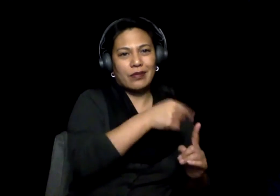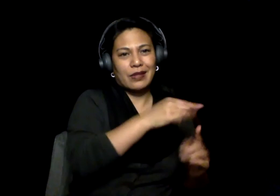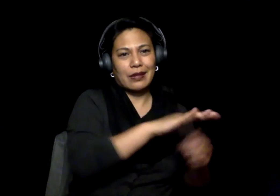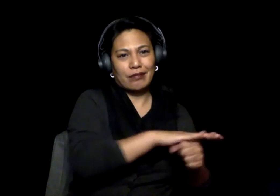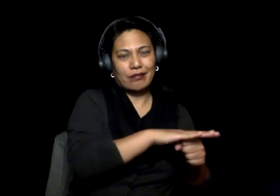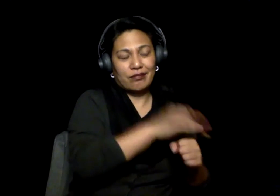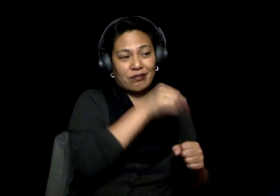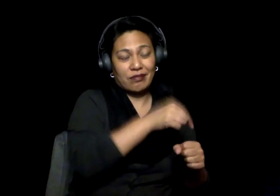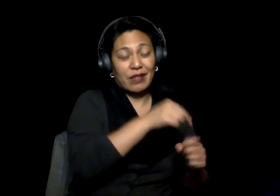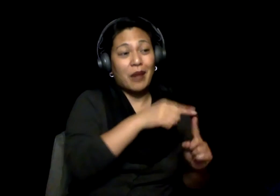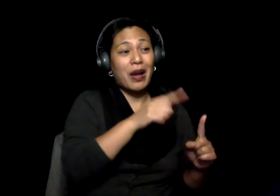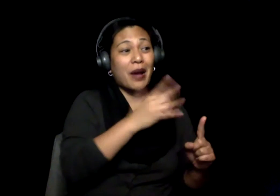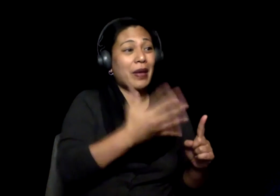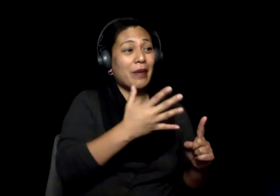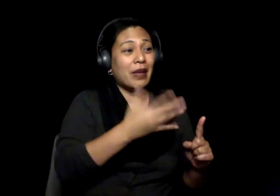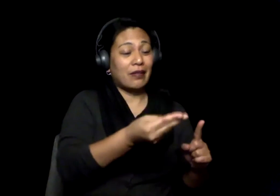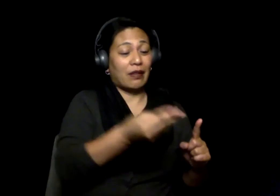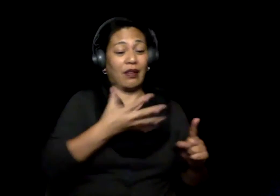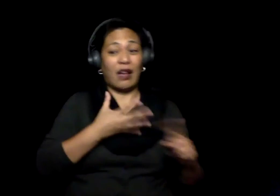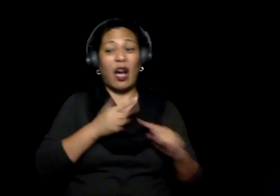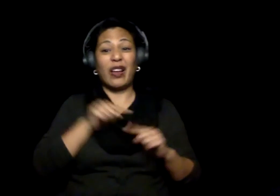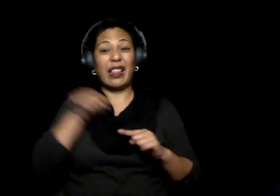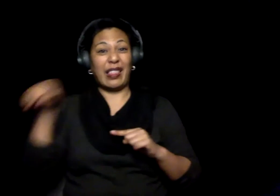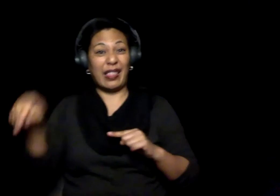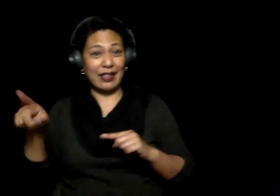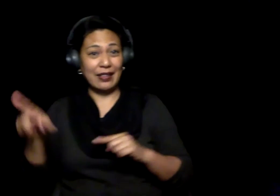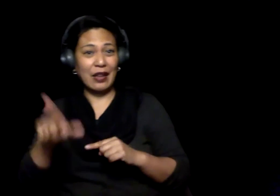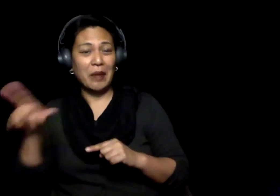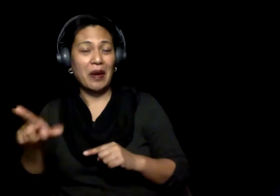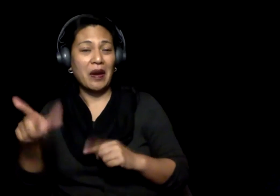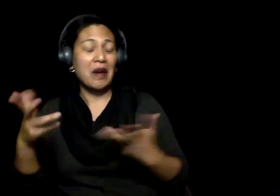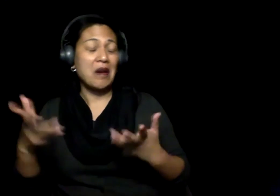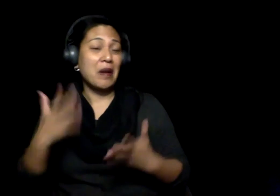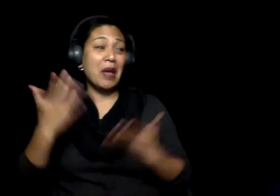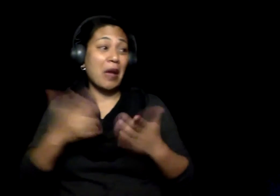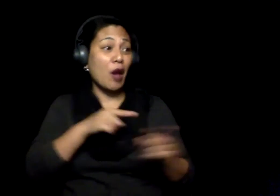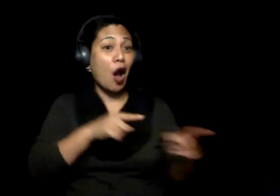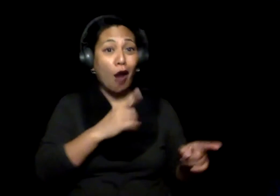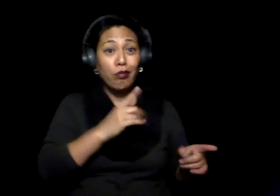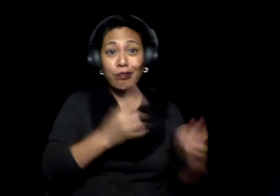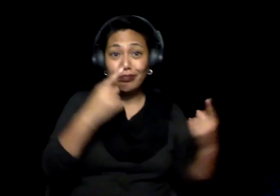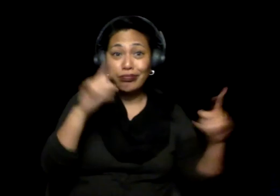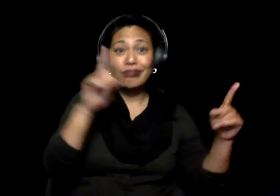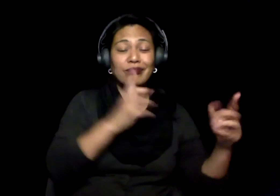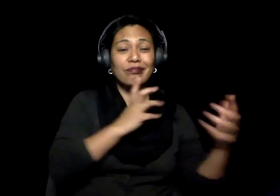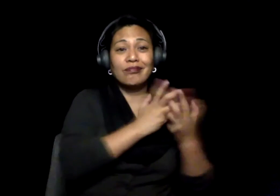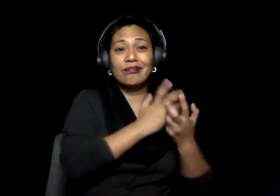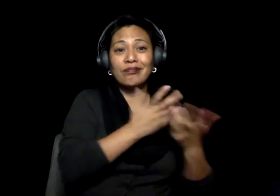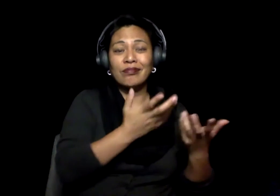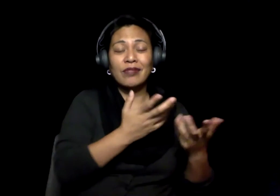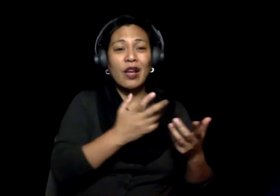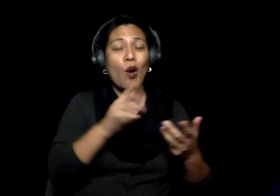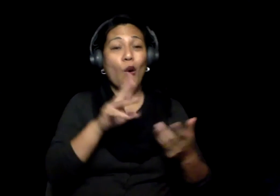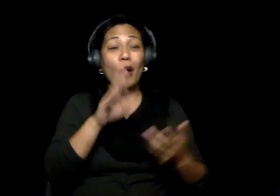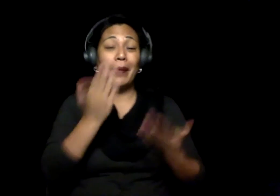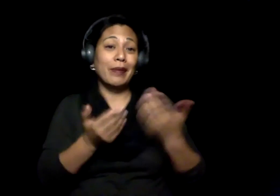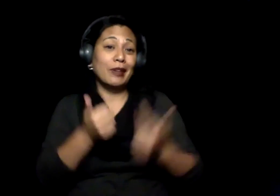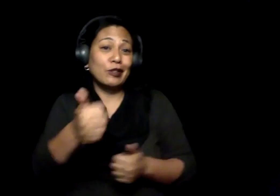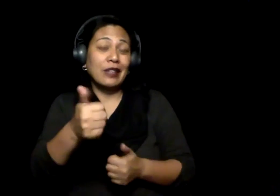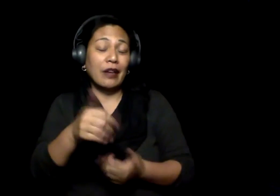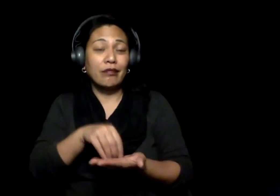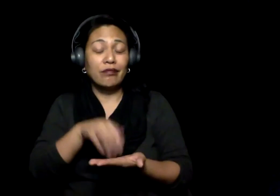You may get the branch you want. You may be surprised. You may put in your application that you'll go anywhere. You may